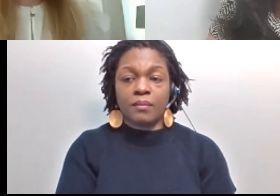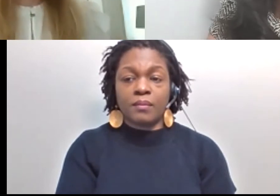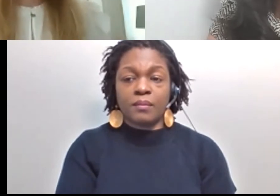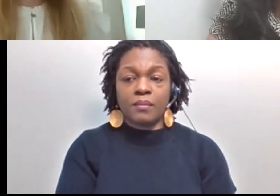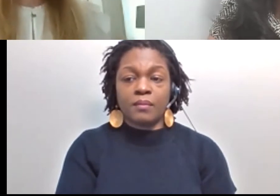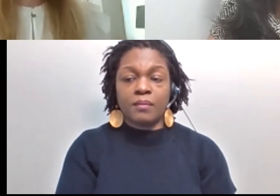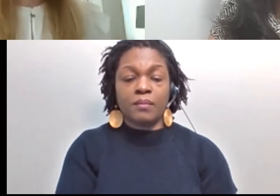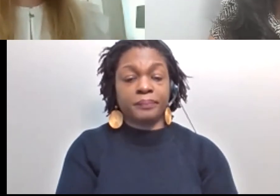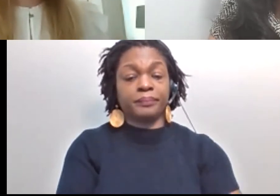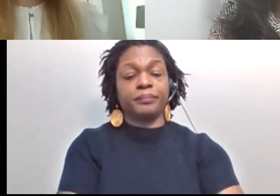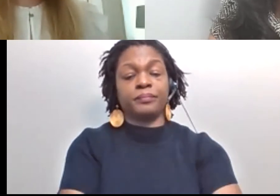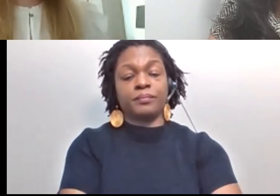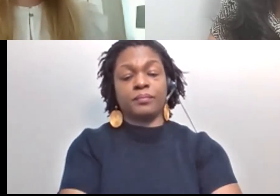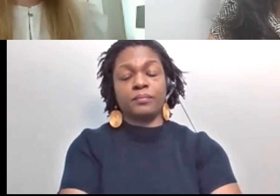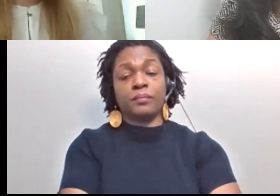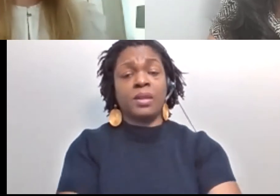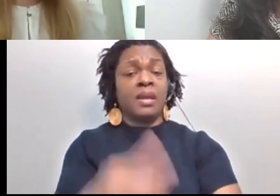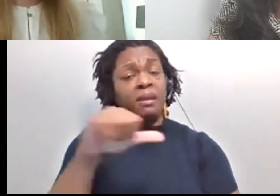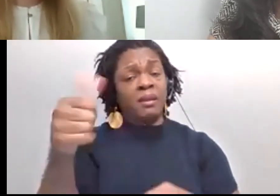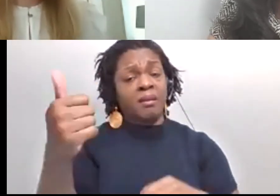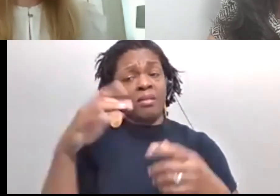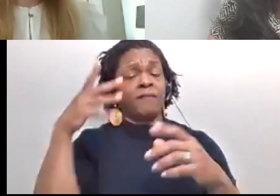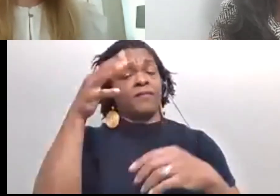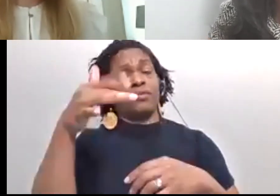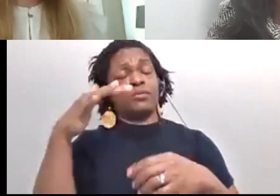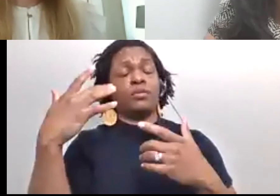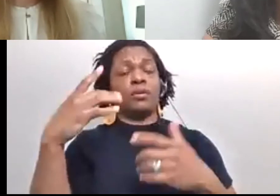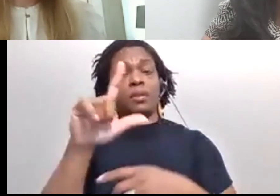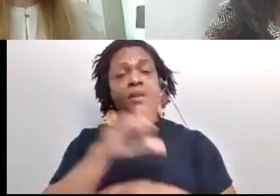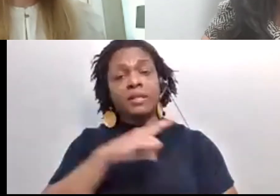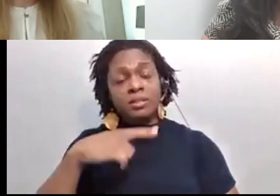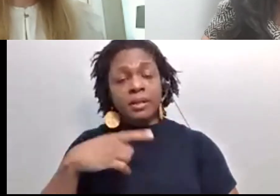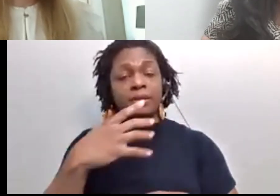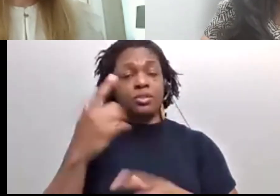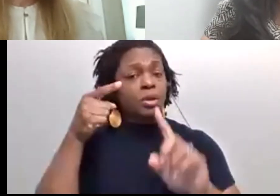legislation or future legislation or goals for this committee or for GACDA?